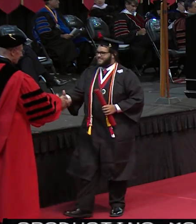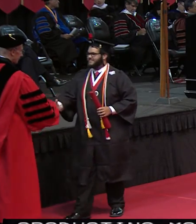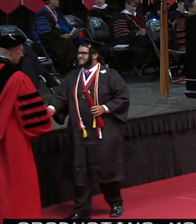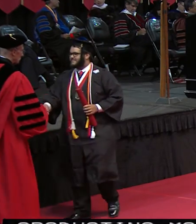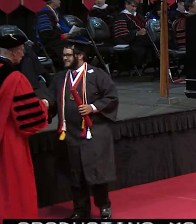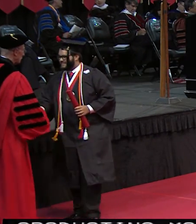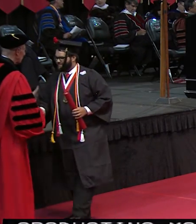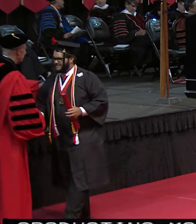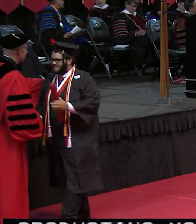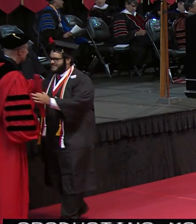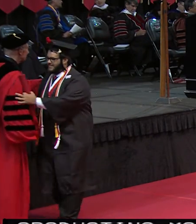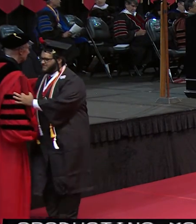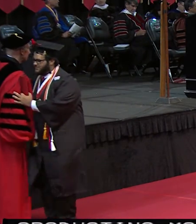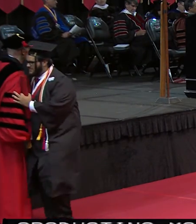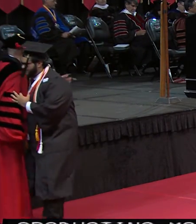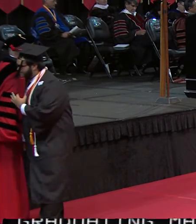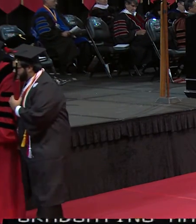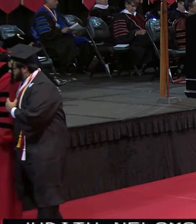Tyler J. Quibidol.